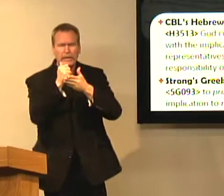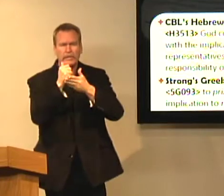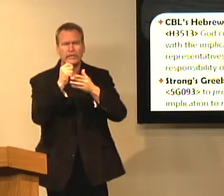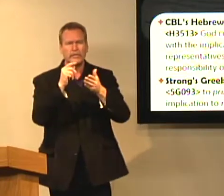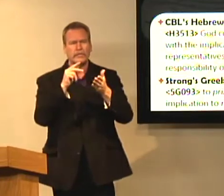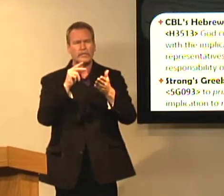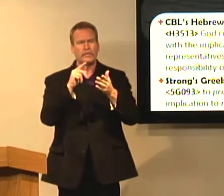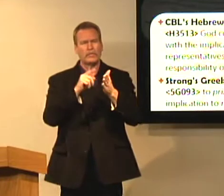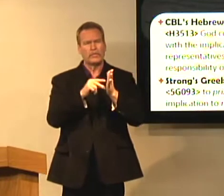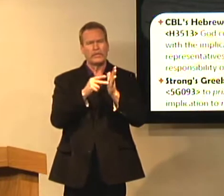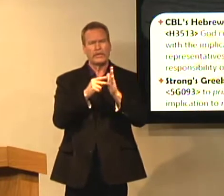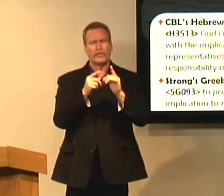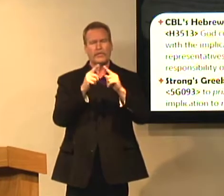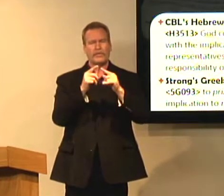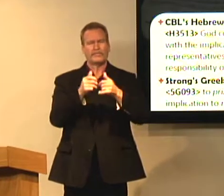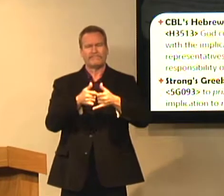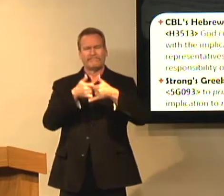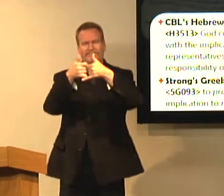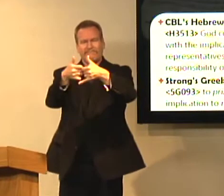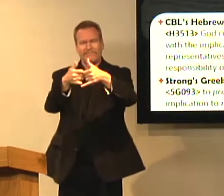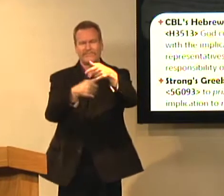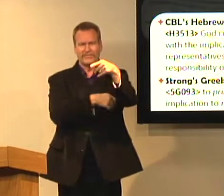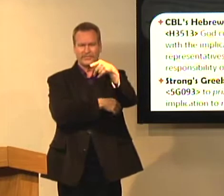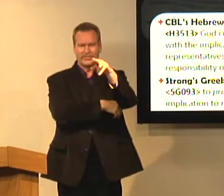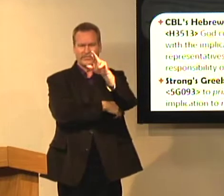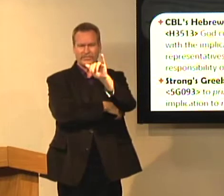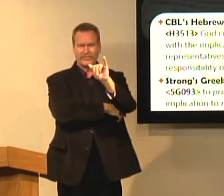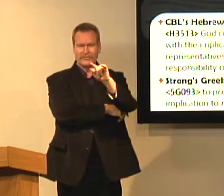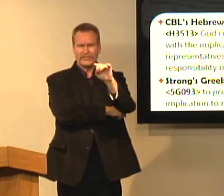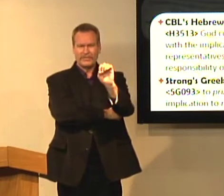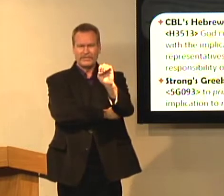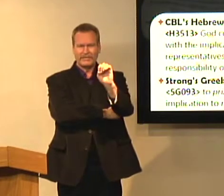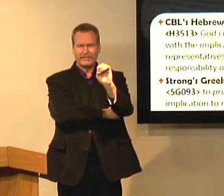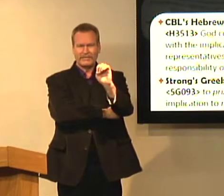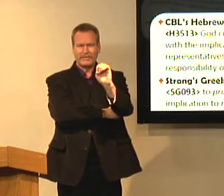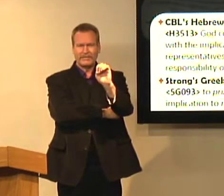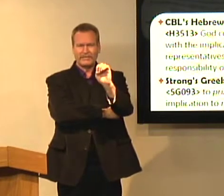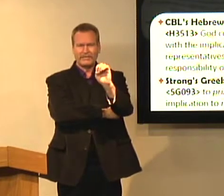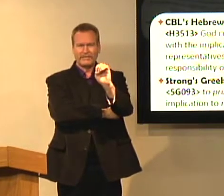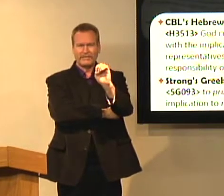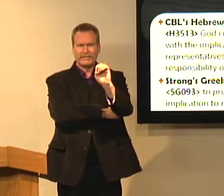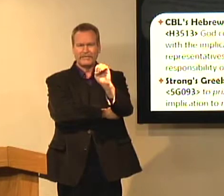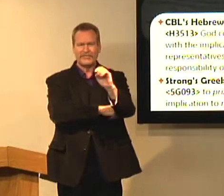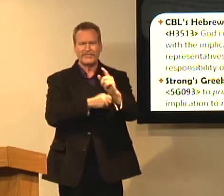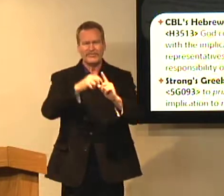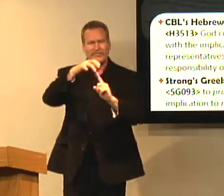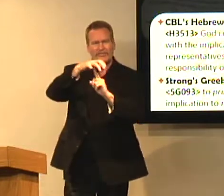has a very specific meaning, and we're going to go into that a little more in depth. It's this idea of to prize